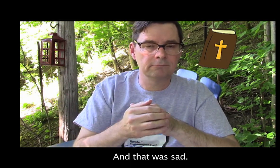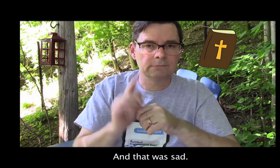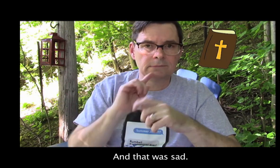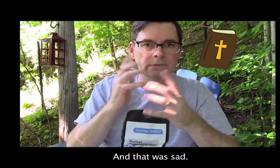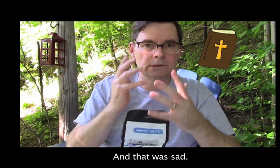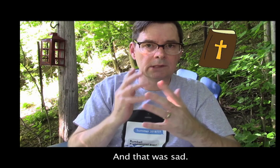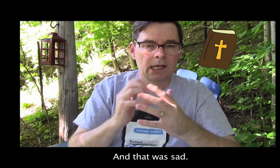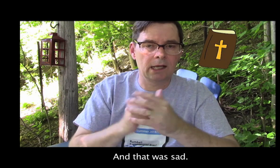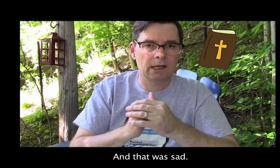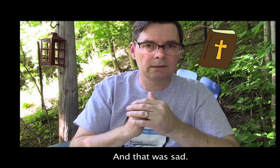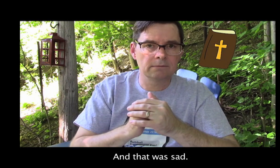That was sad.